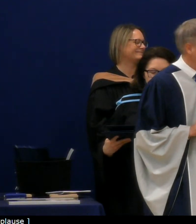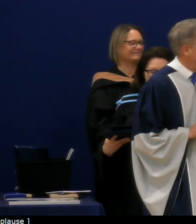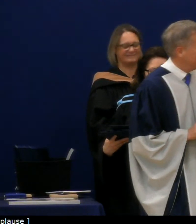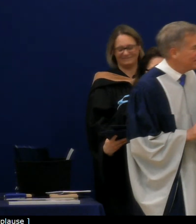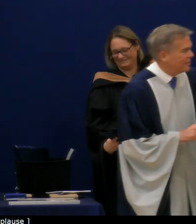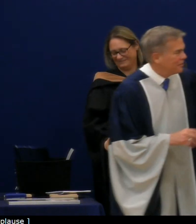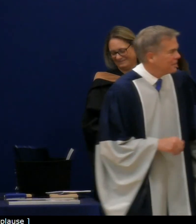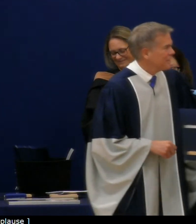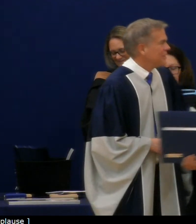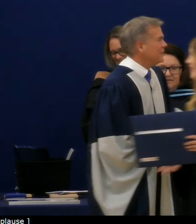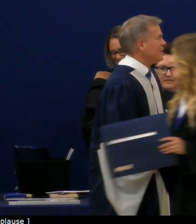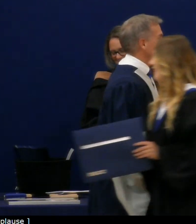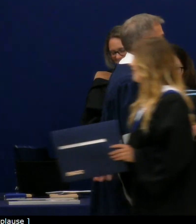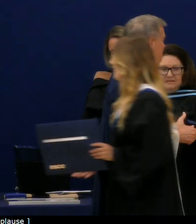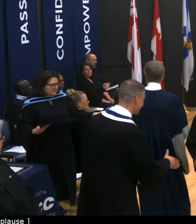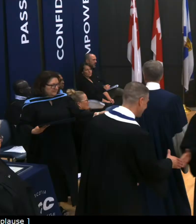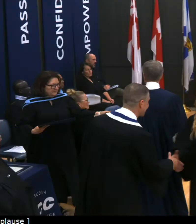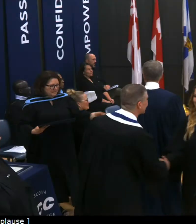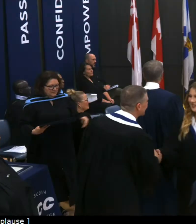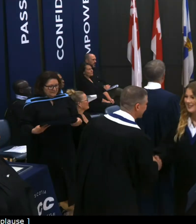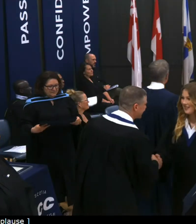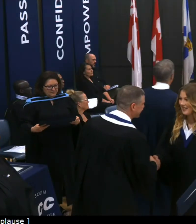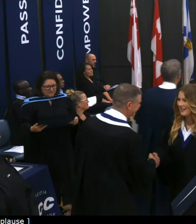Rose Fancy.